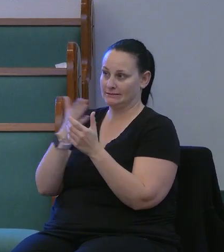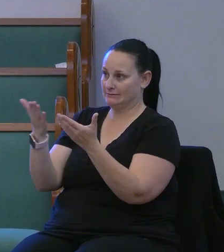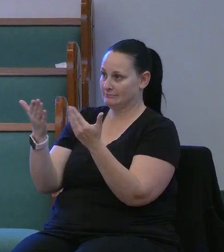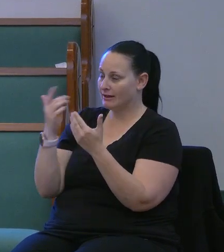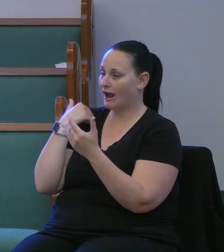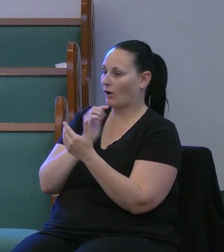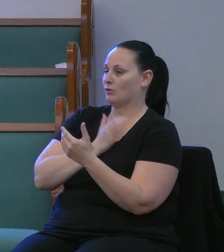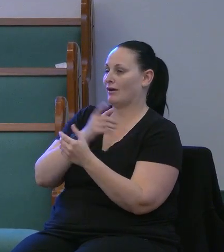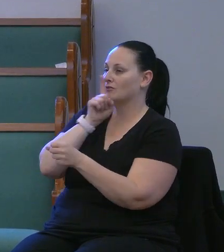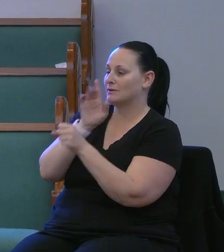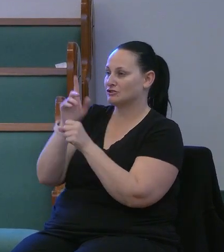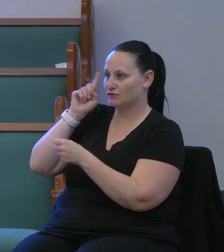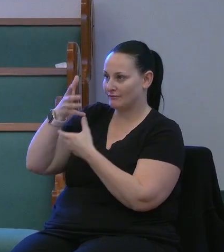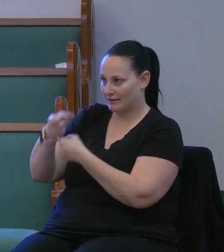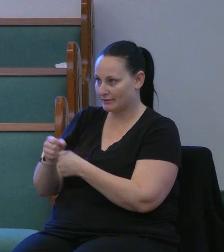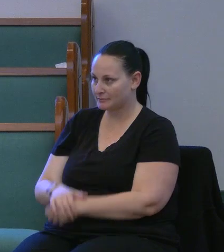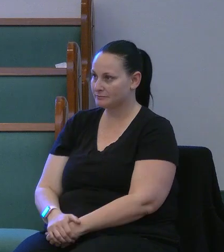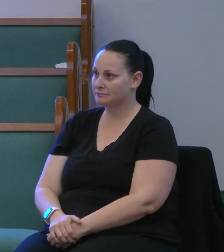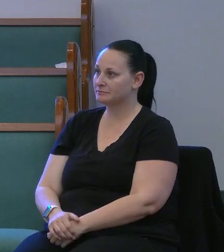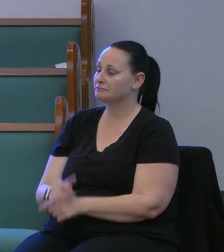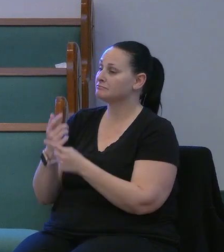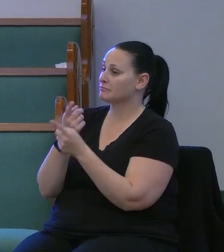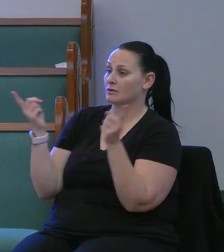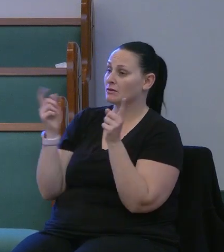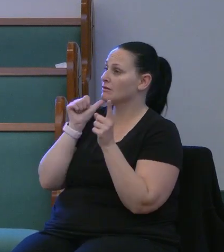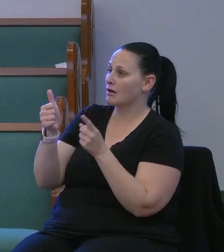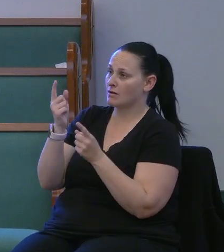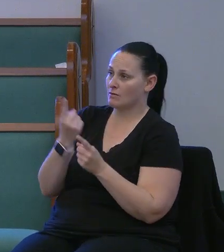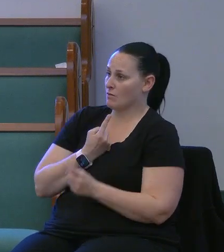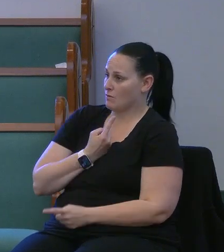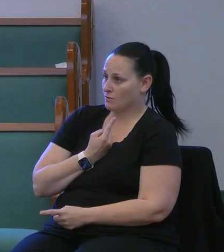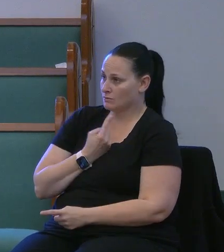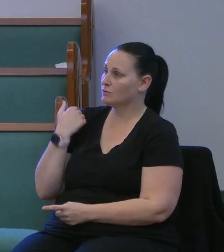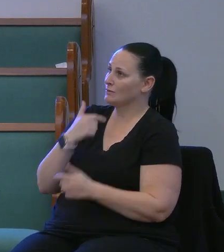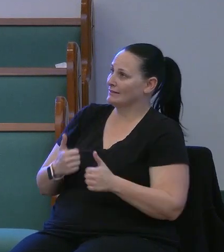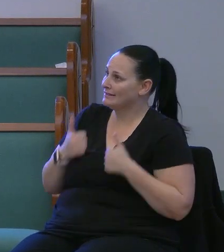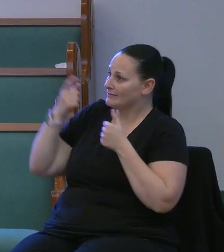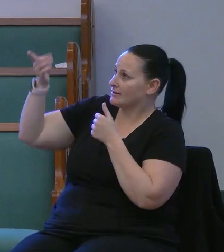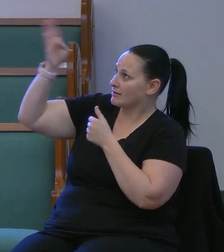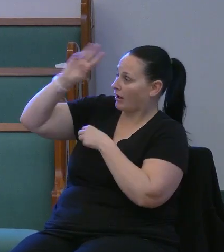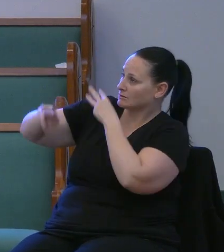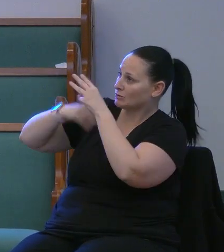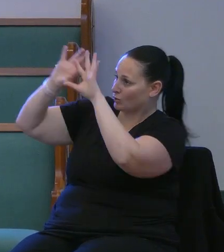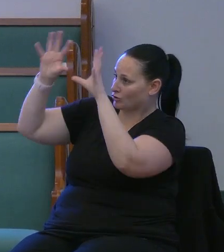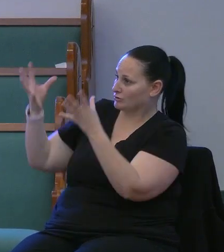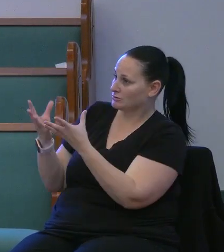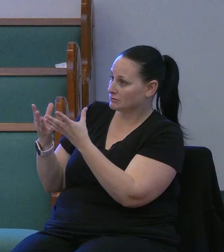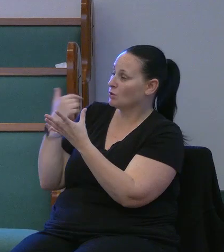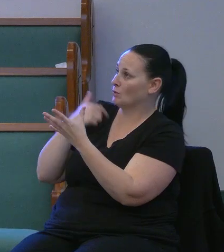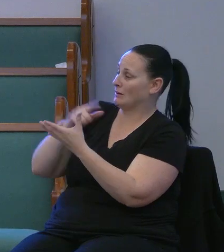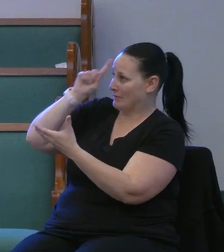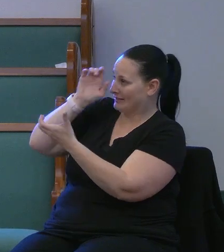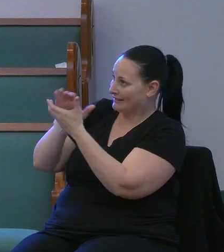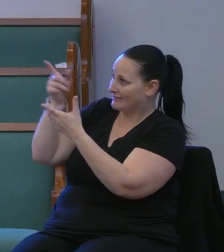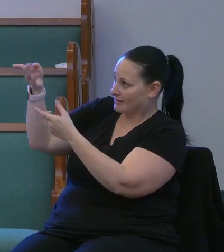our affirmation of faith? We are not alone. We live in God's world. We believe